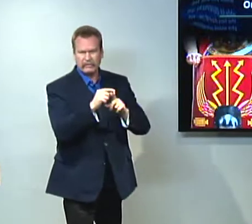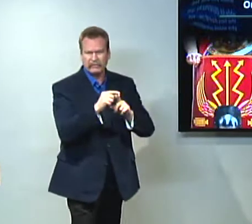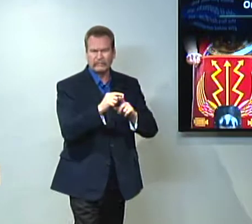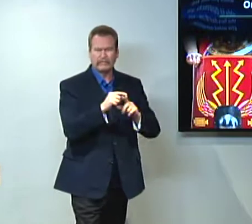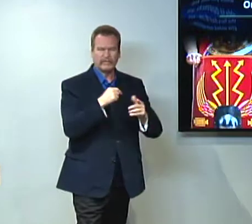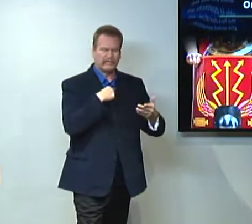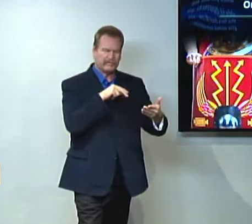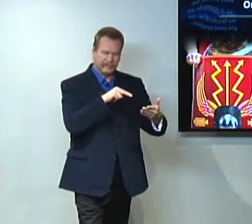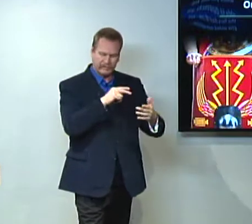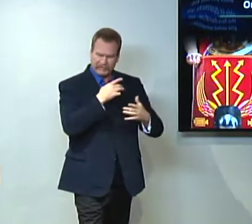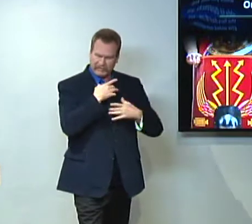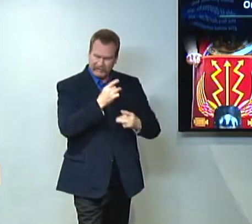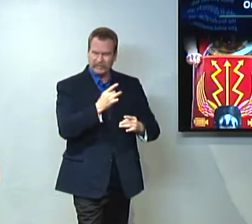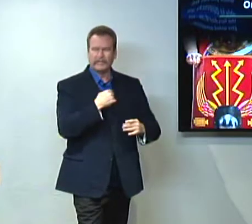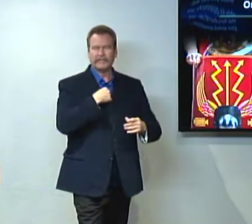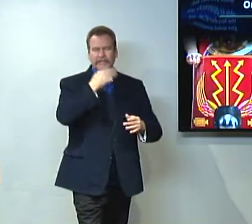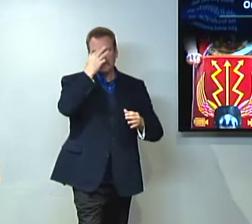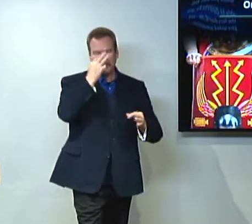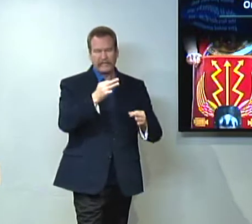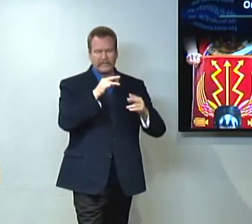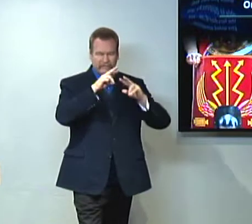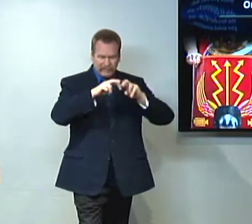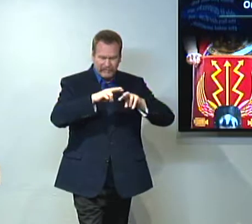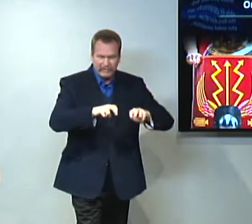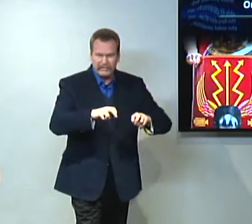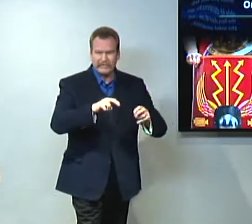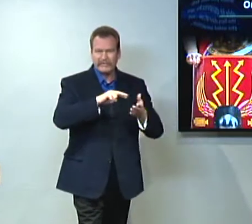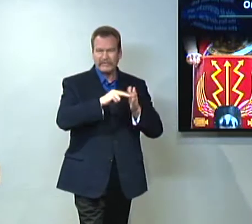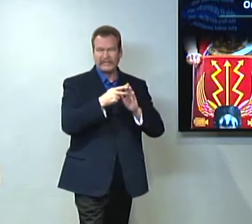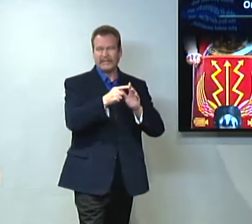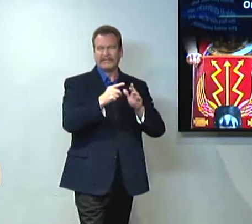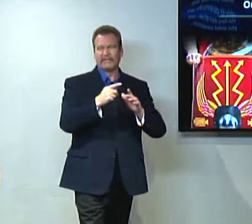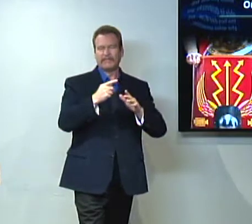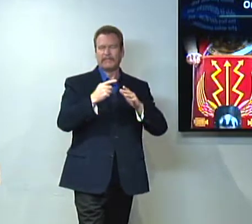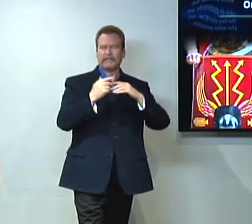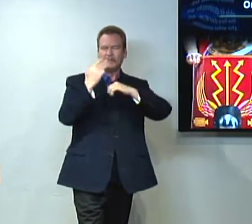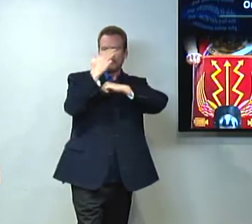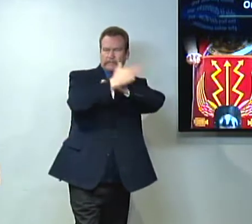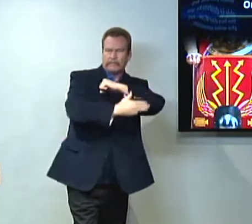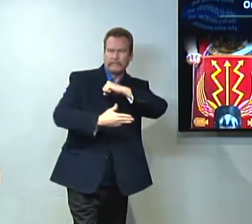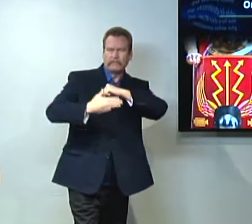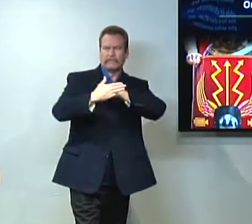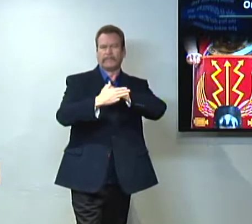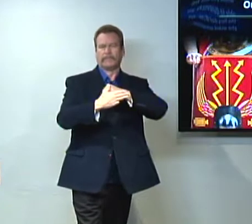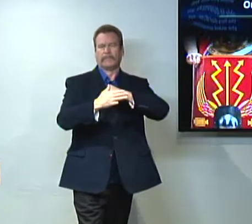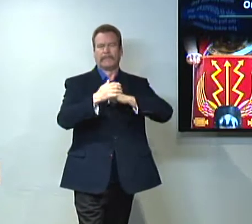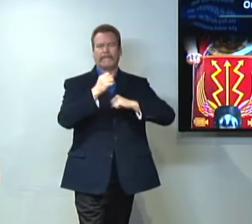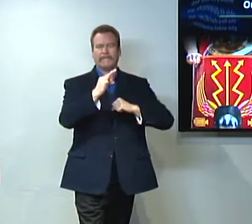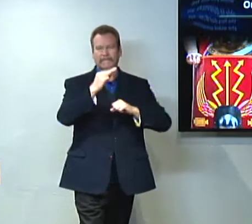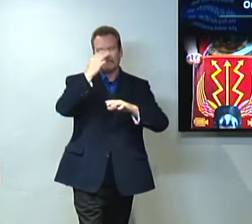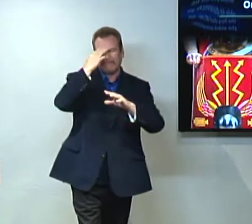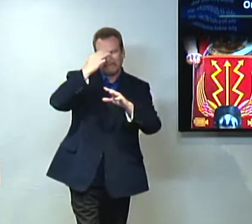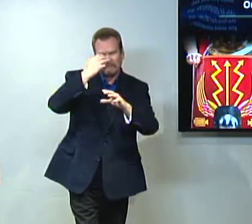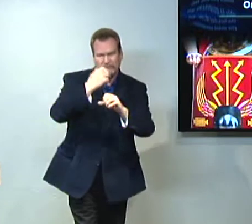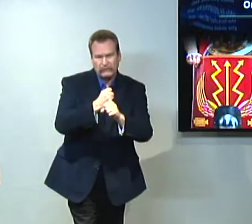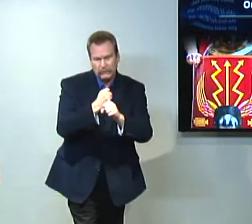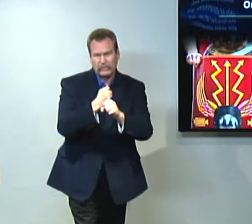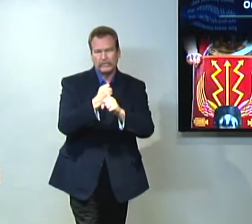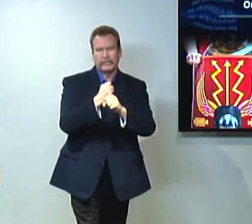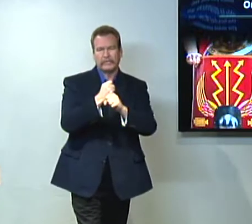And this is the one time the word is used. So I tried to research it a little bit more, this idea of a shield of